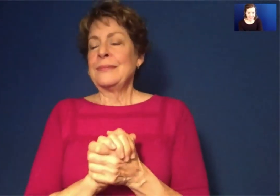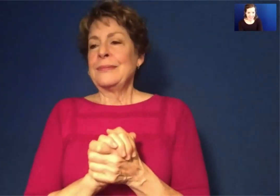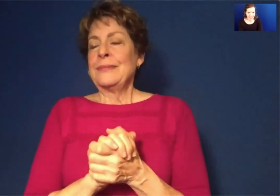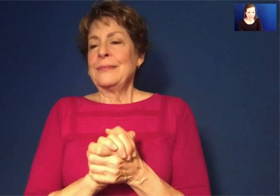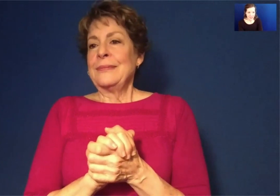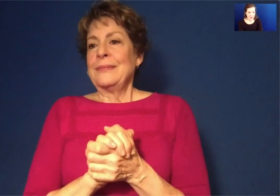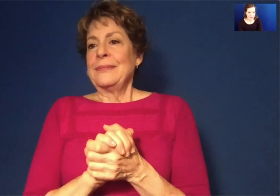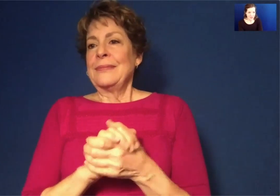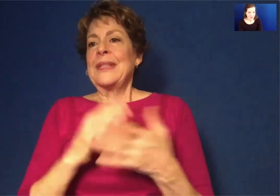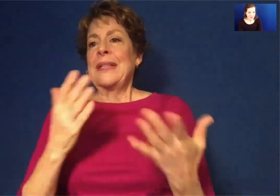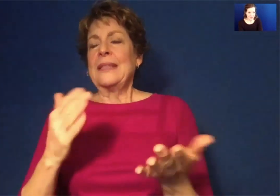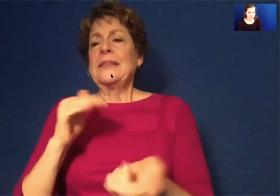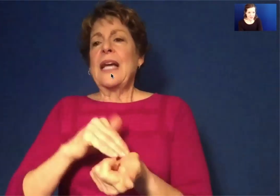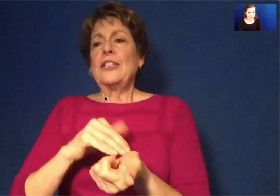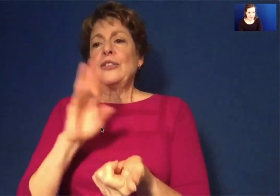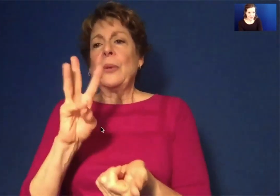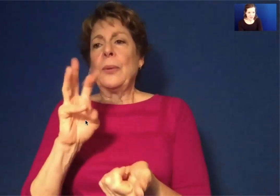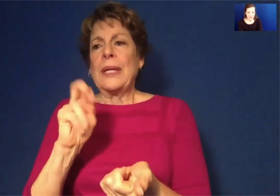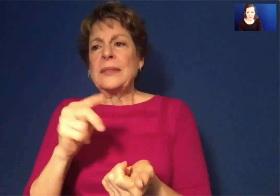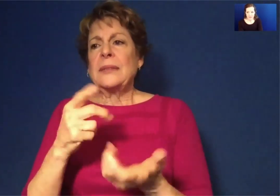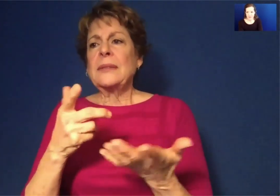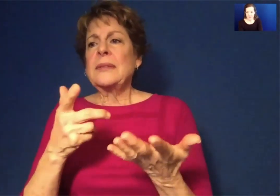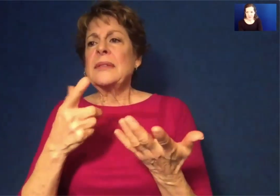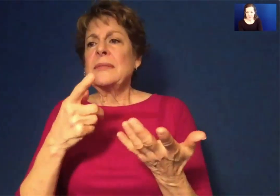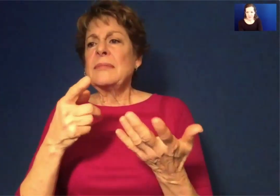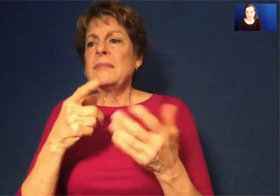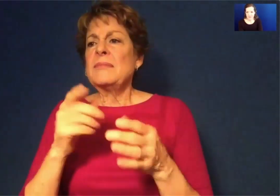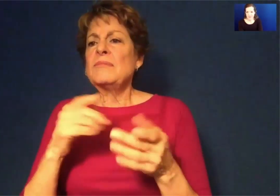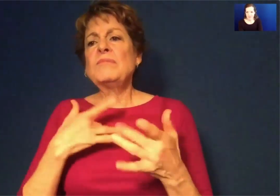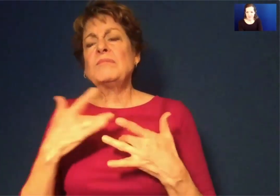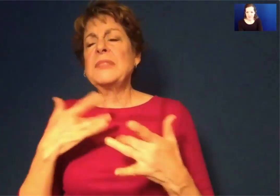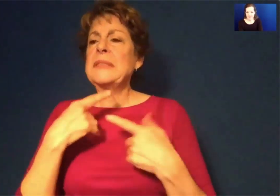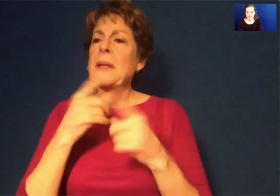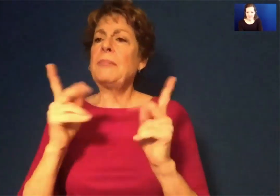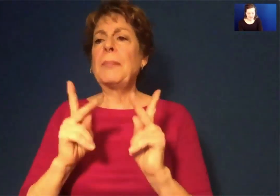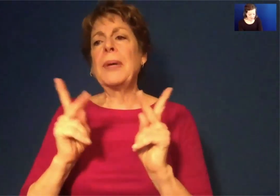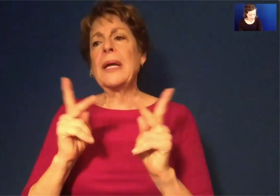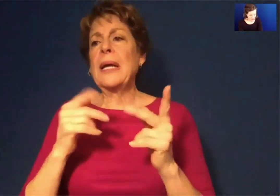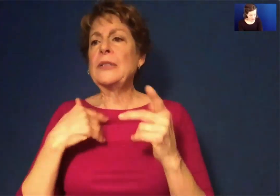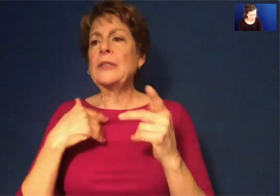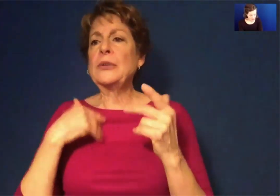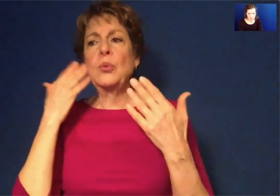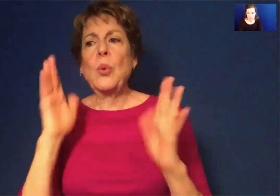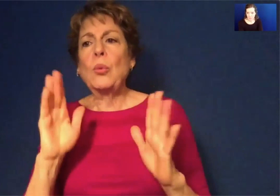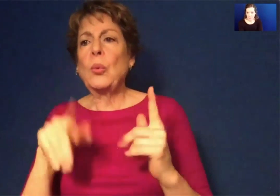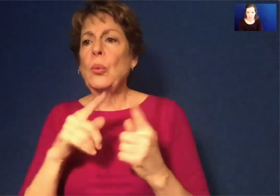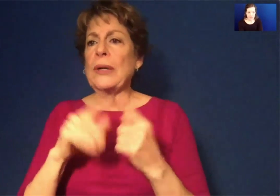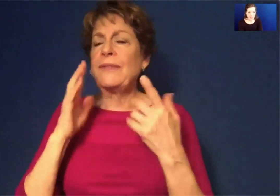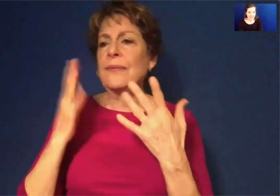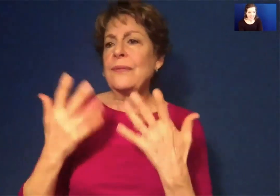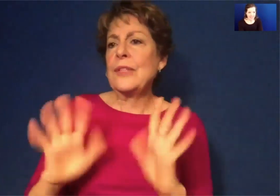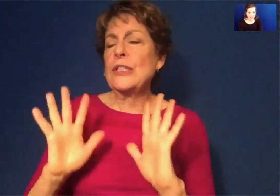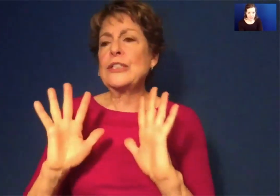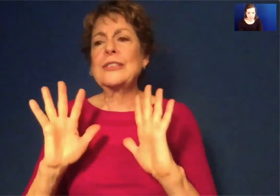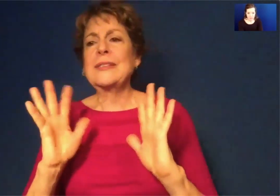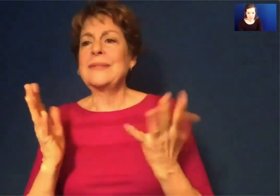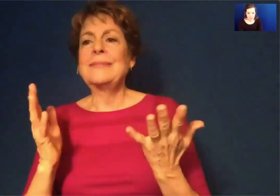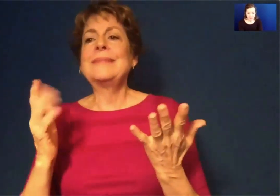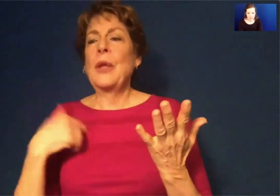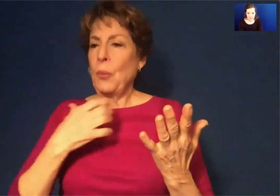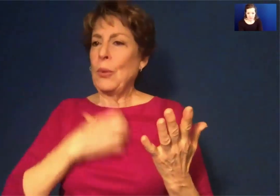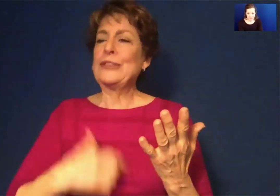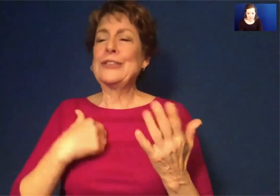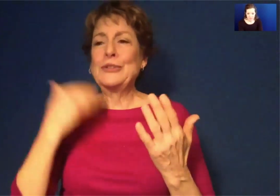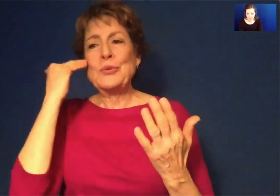don't know when it's going to be over. Wish we did, but that's the honest answer. But it is going to be over. It's not going to last